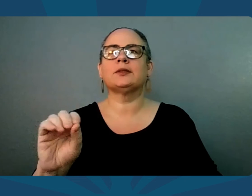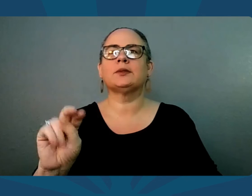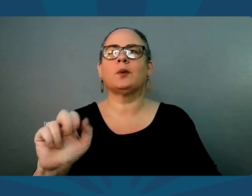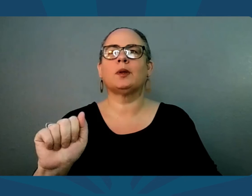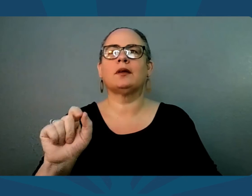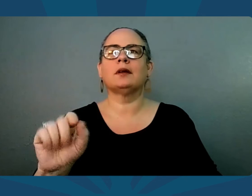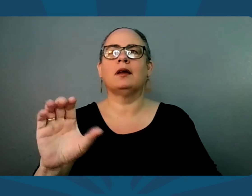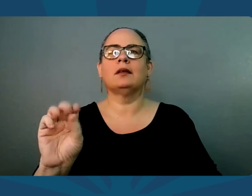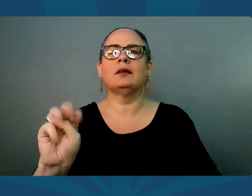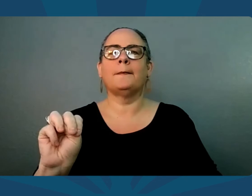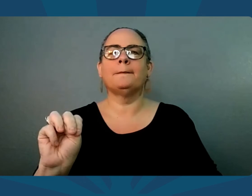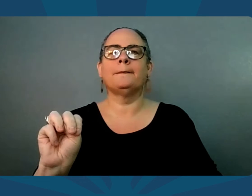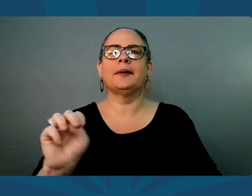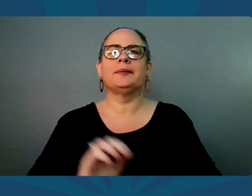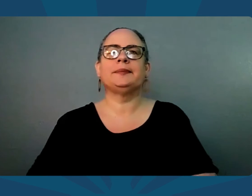www.austinforarizona.com.